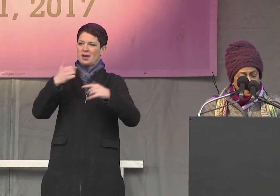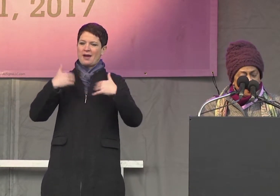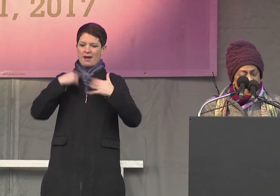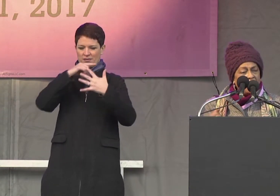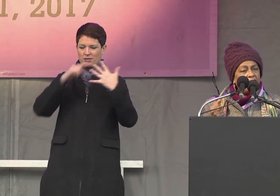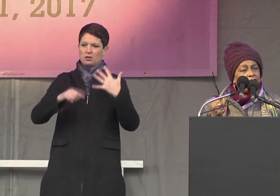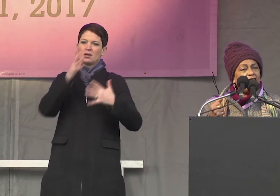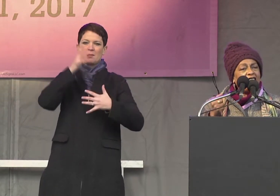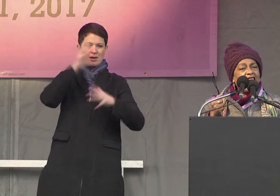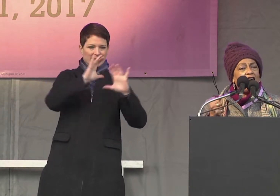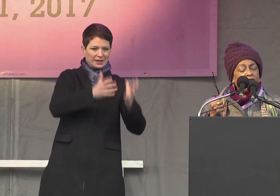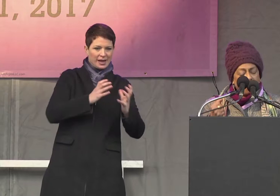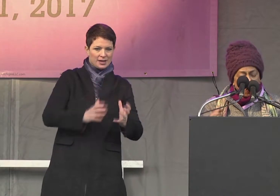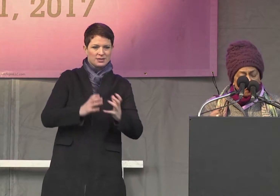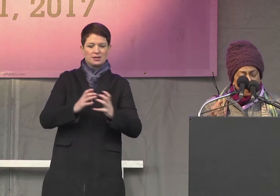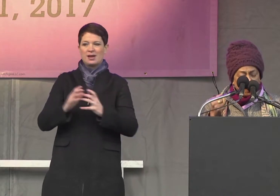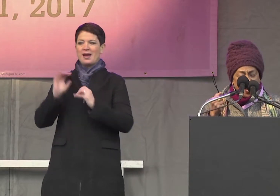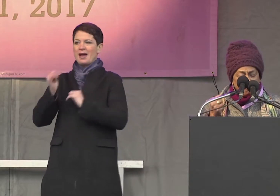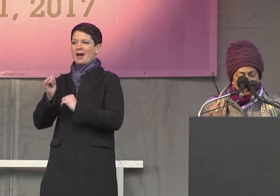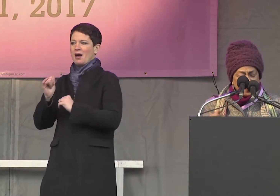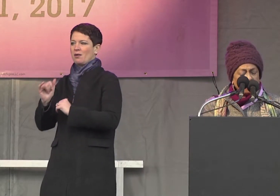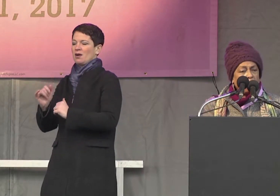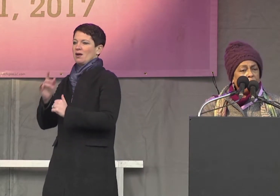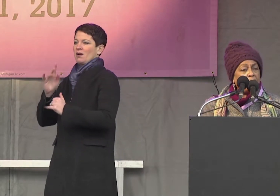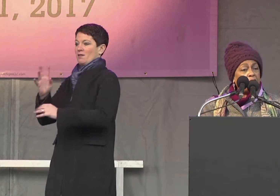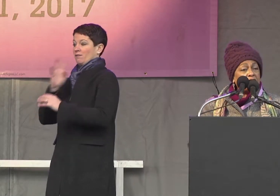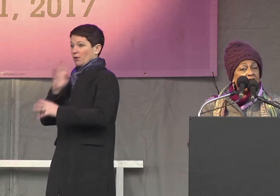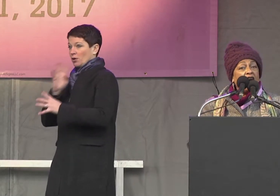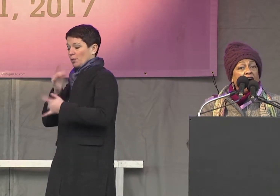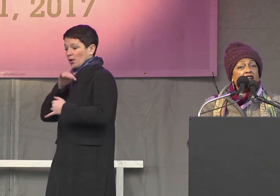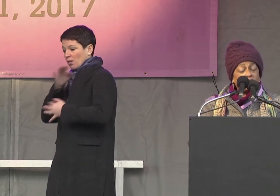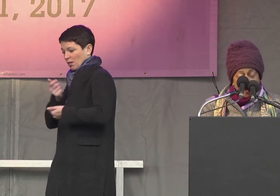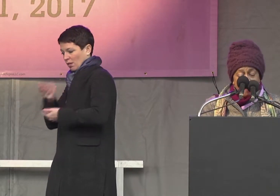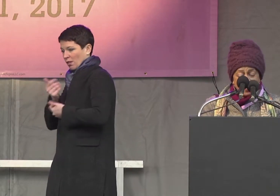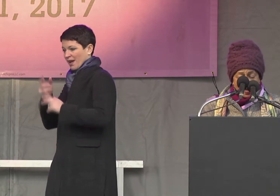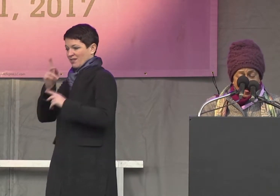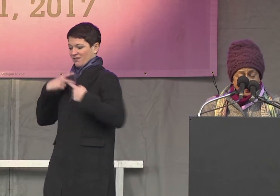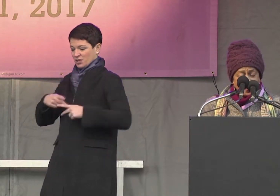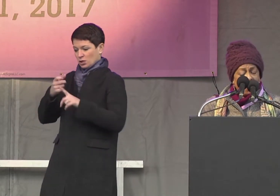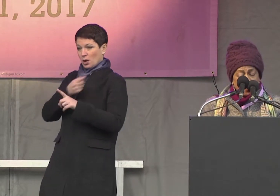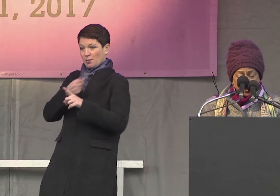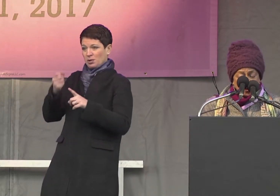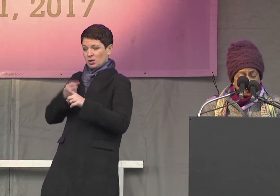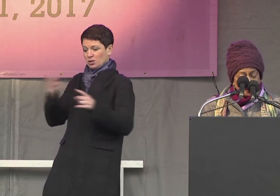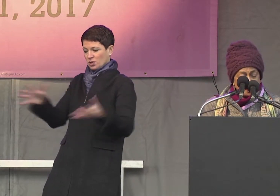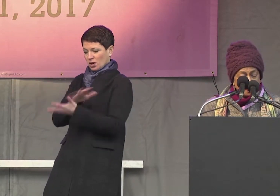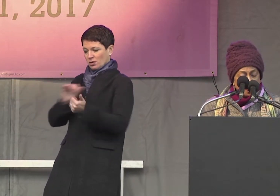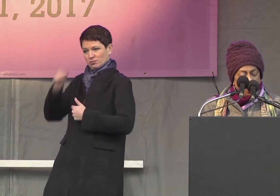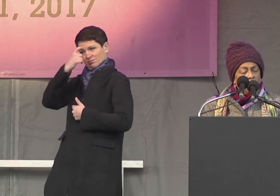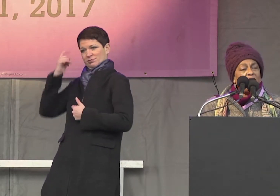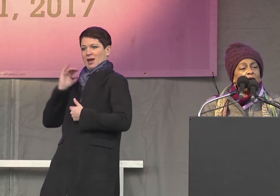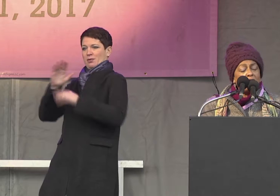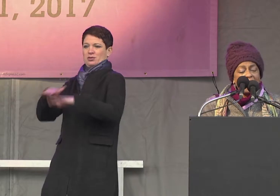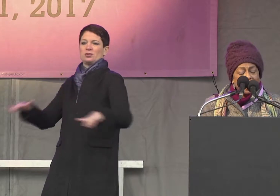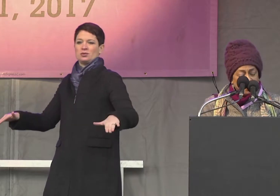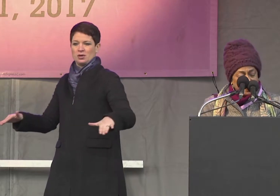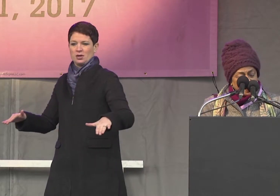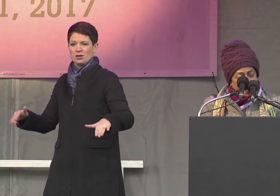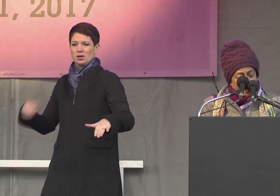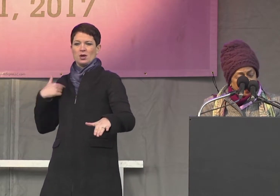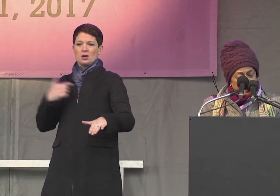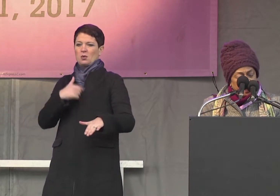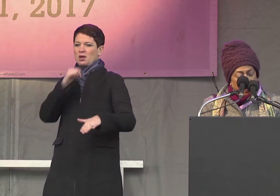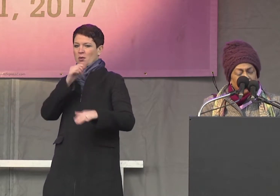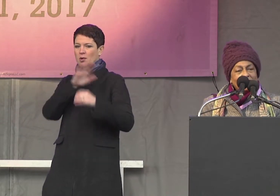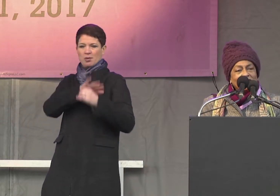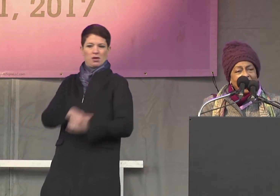classes, integrating how verbal and physical abuse are traumatizing our children. We will not be